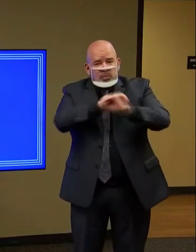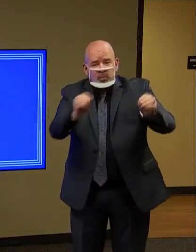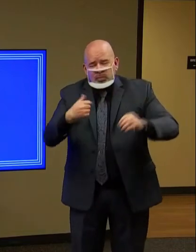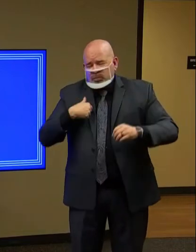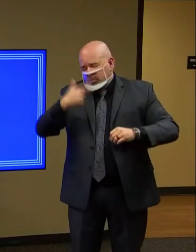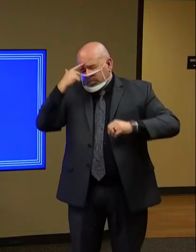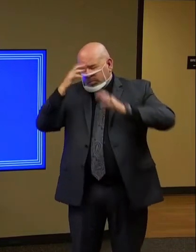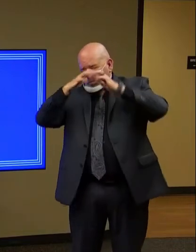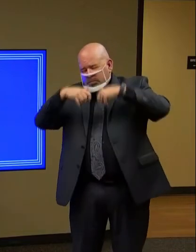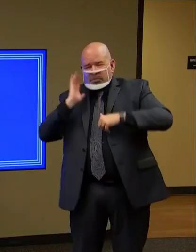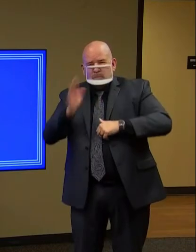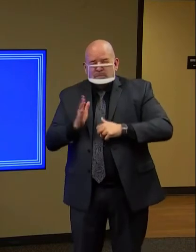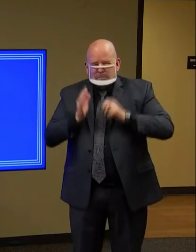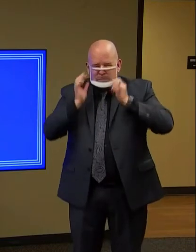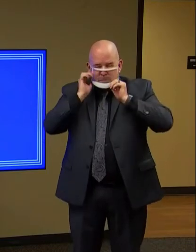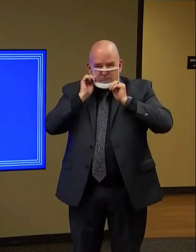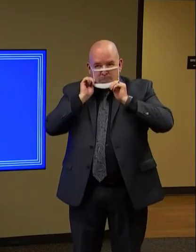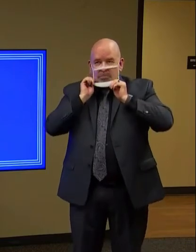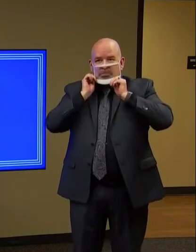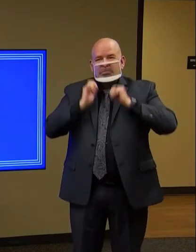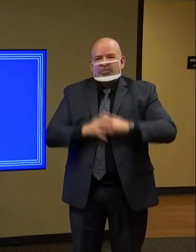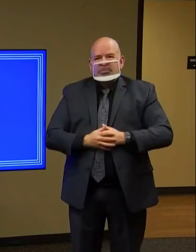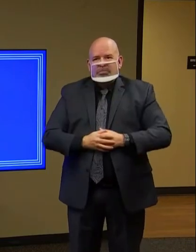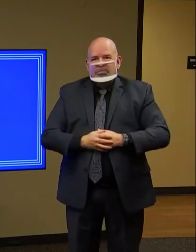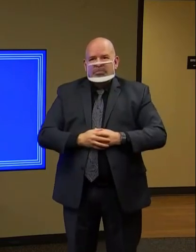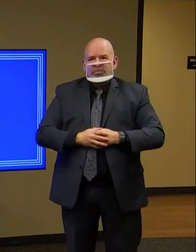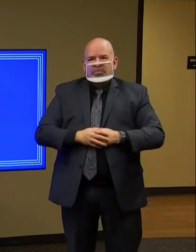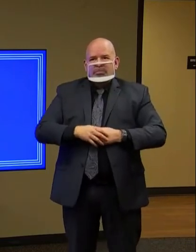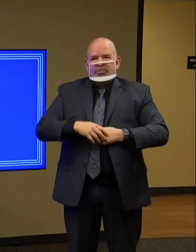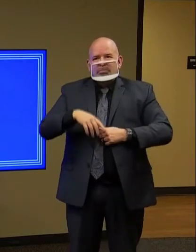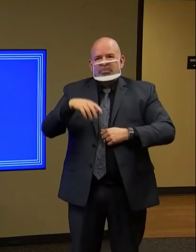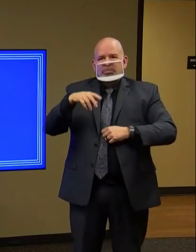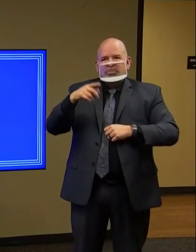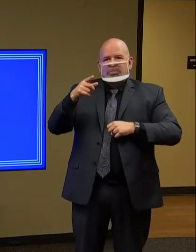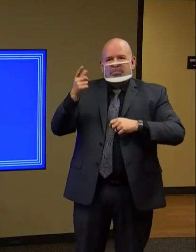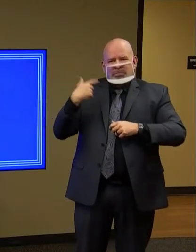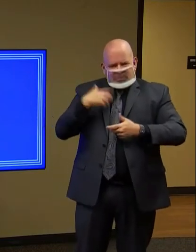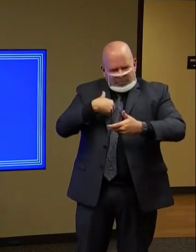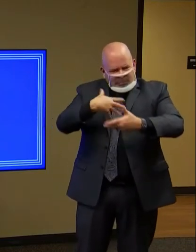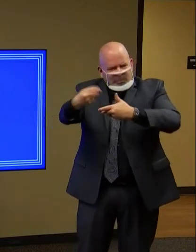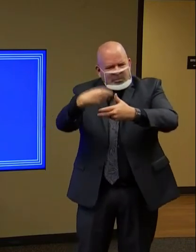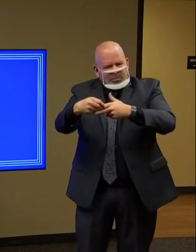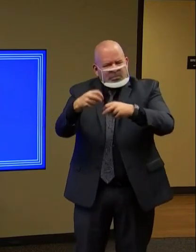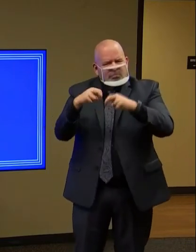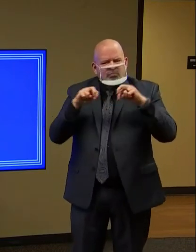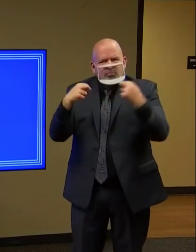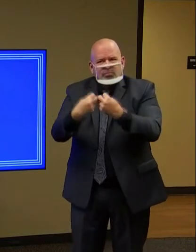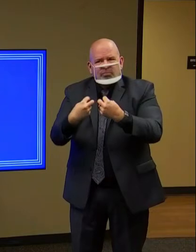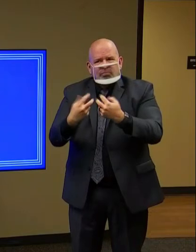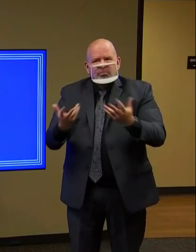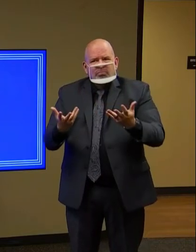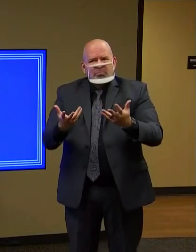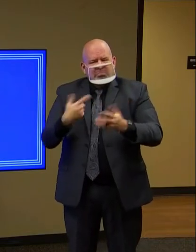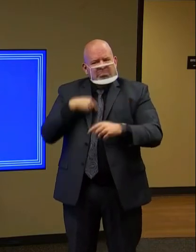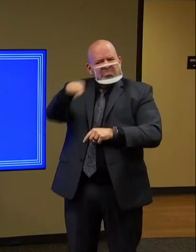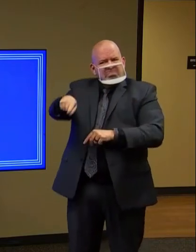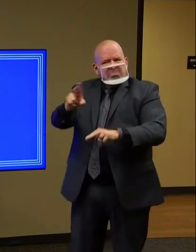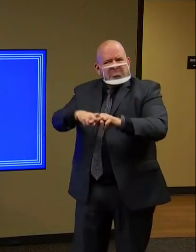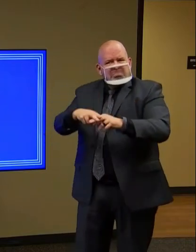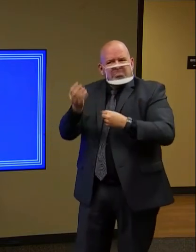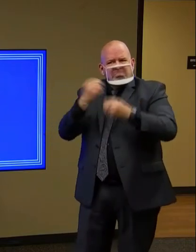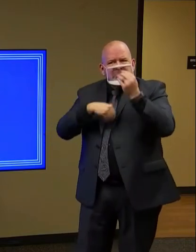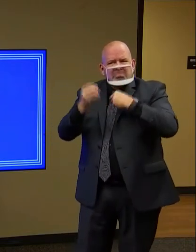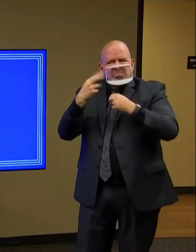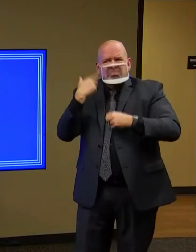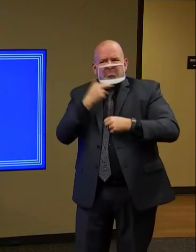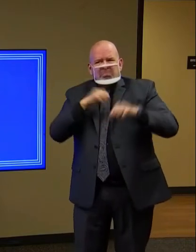heater, or to pick up their food curbside, or to pick up their food for delivery. Your mental health will survive without you going